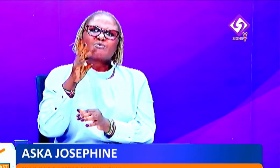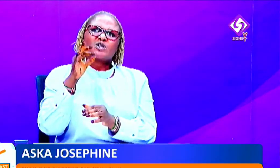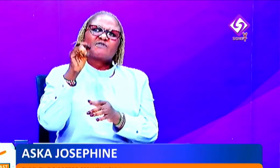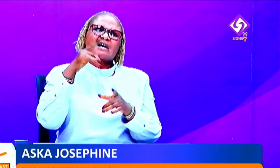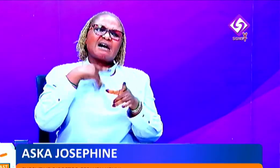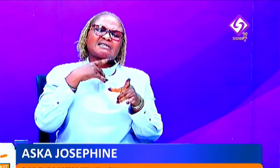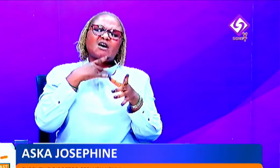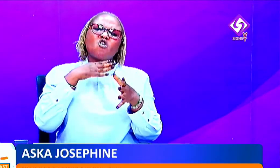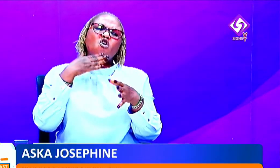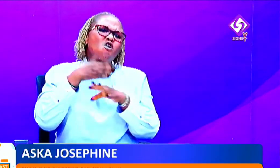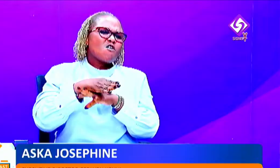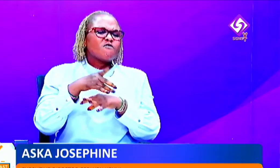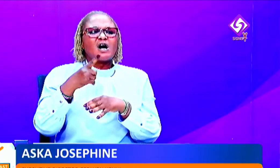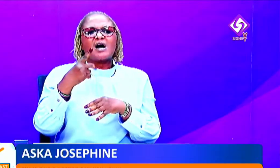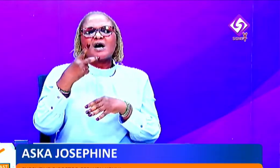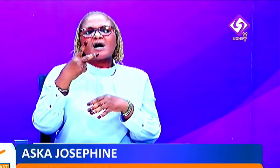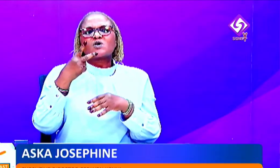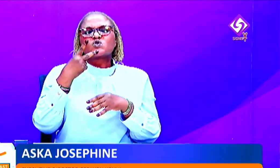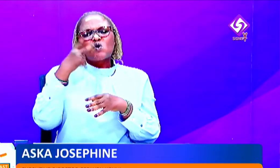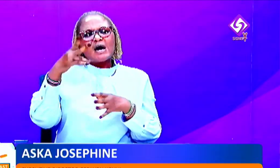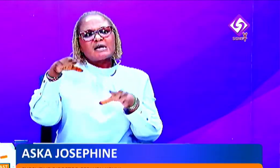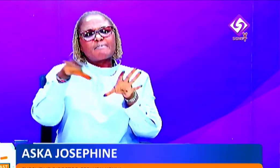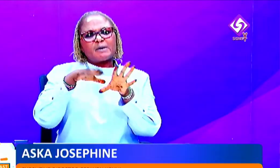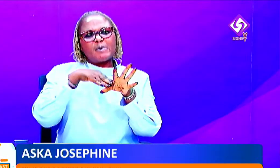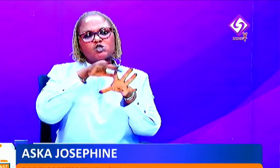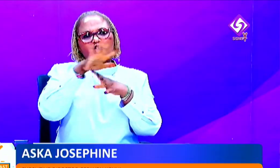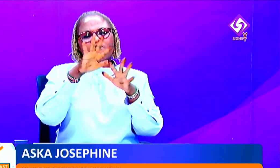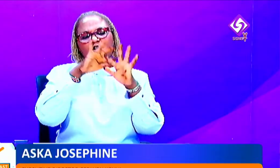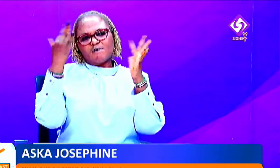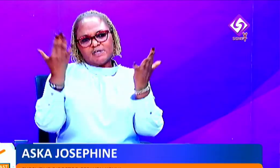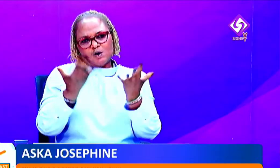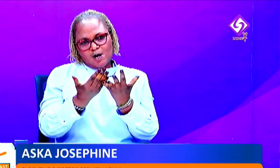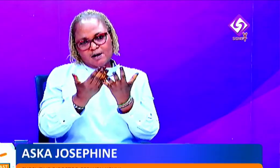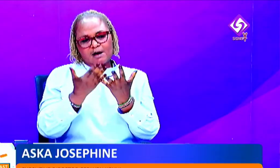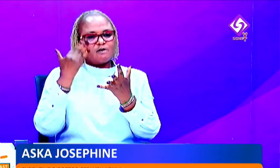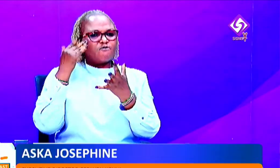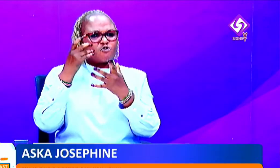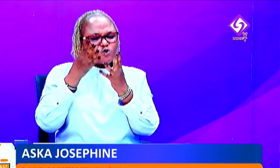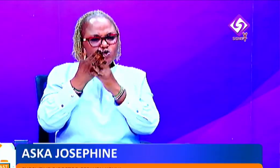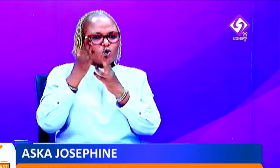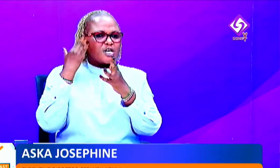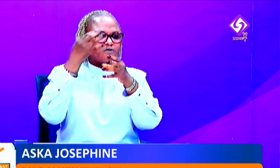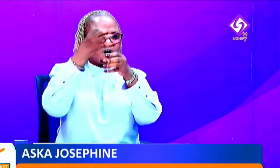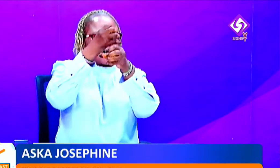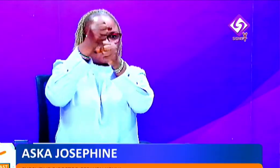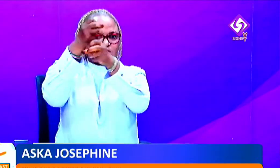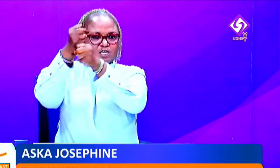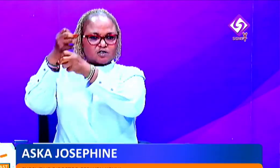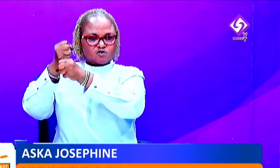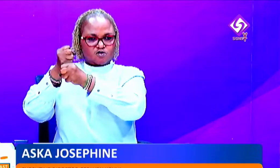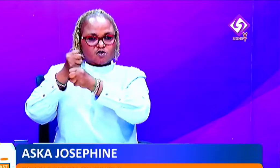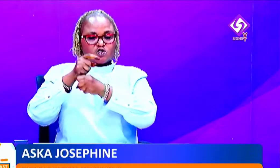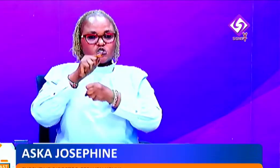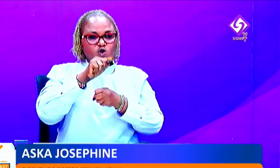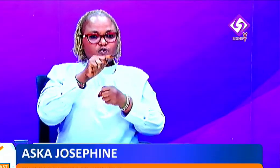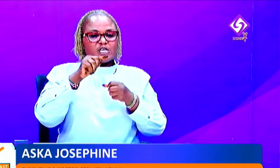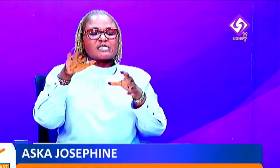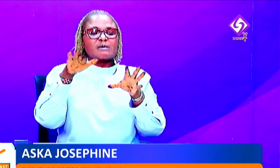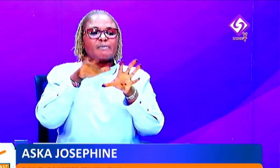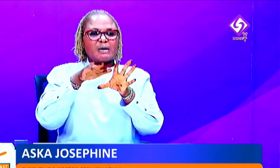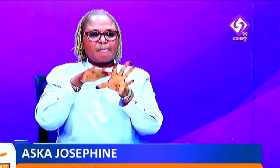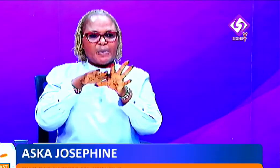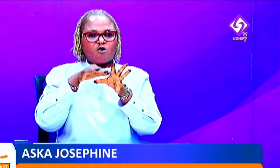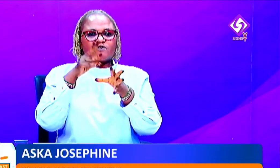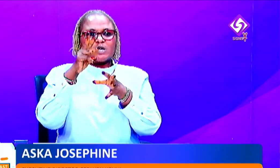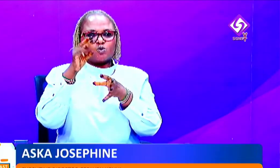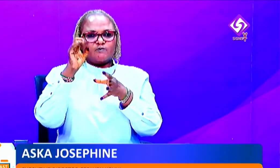Association of the Deaf is a member of the World Federation of the Deaf. The World Federation of the Deaf has over 200 members that are different